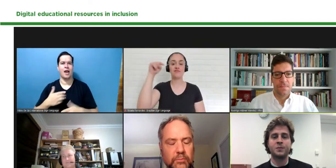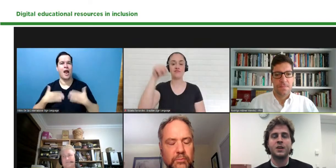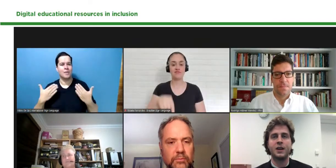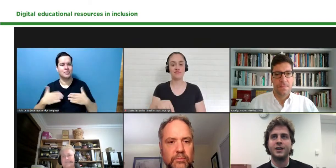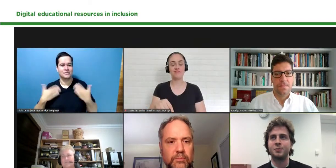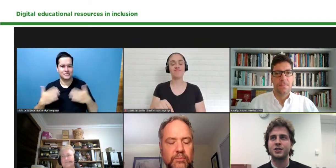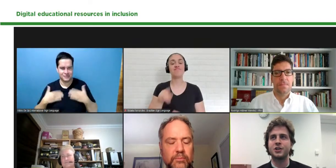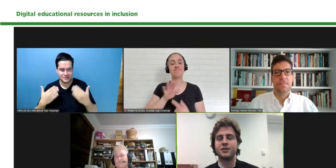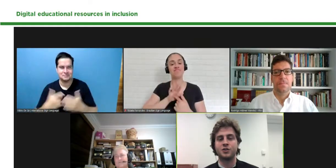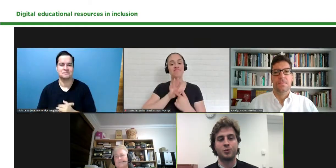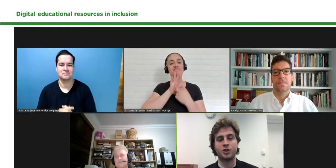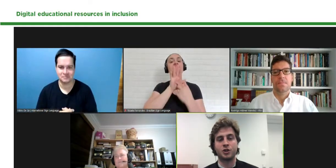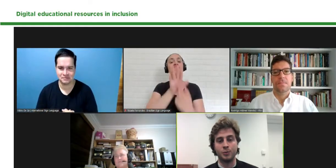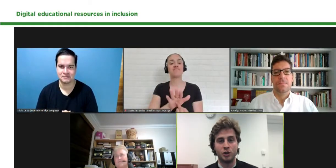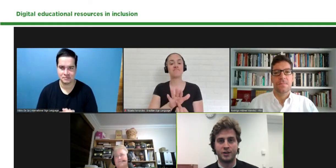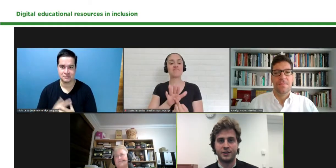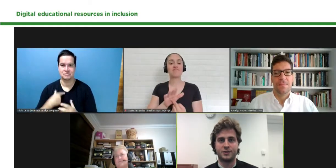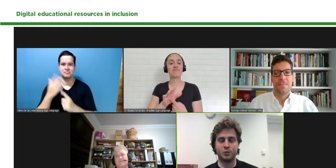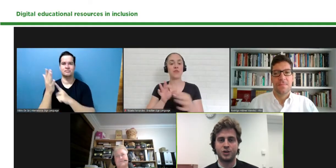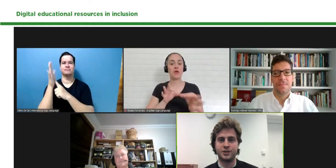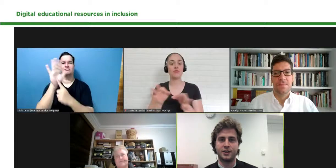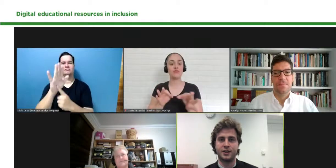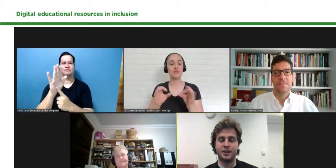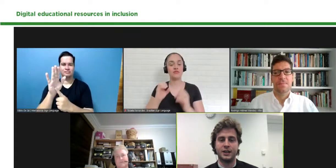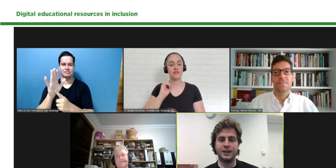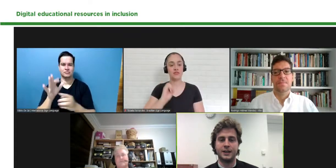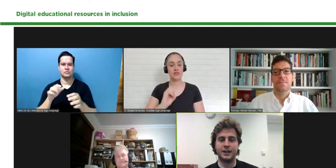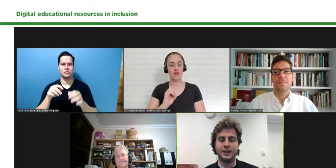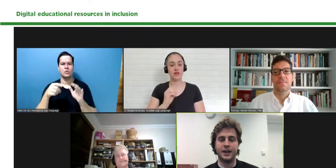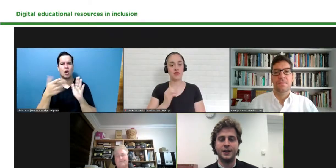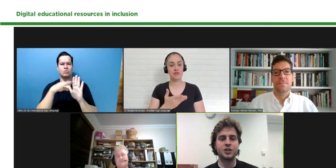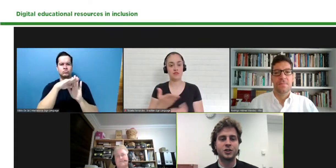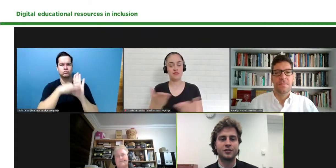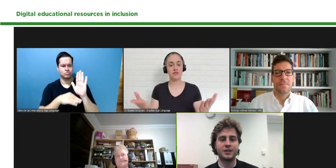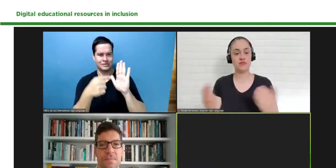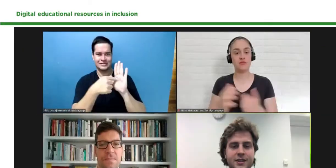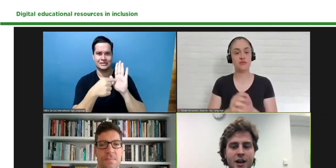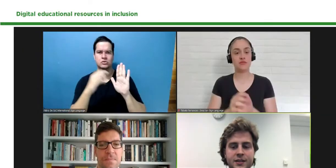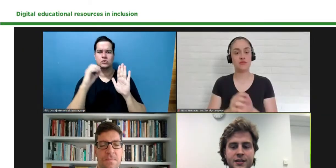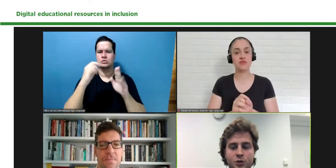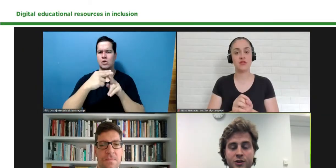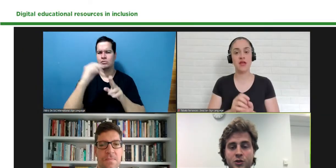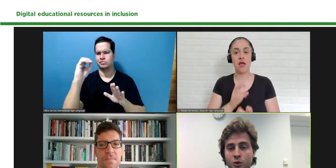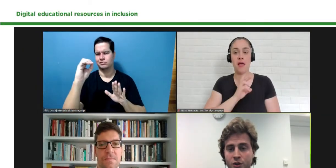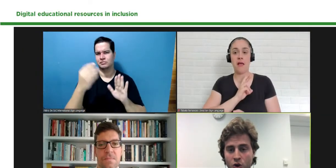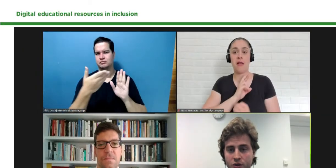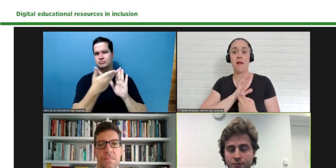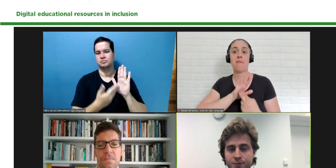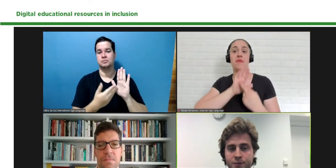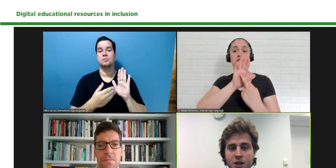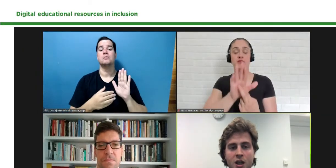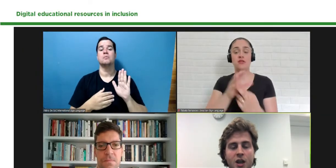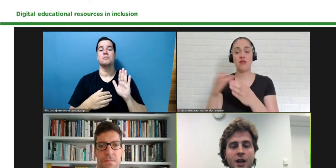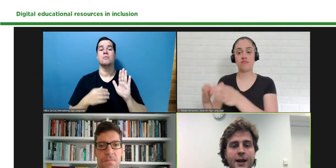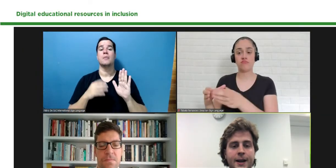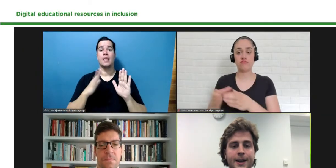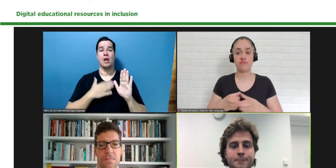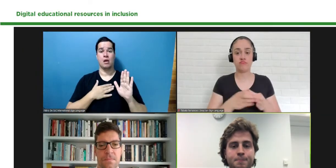you, and especially the Zero Project communities, which is an initiative that started in 2021.